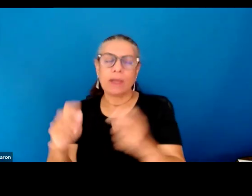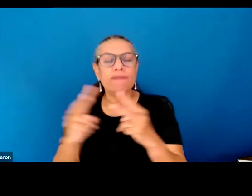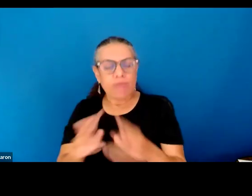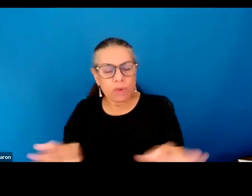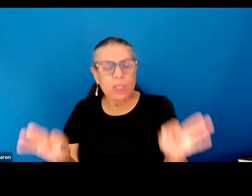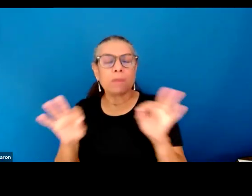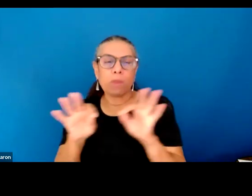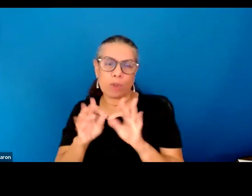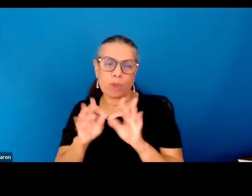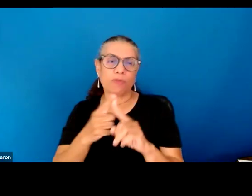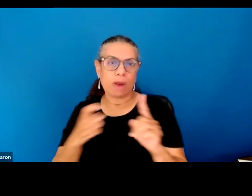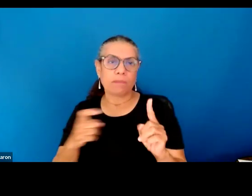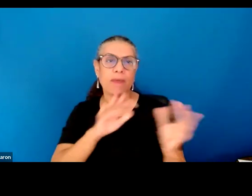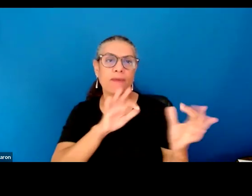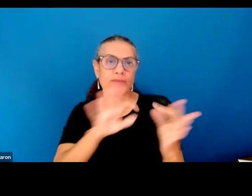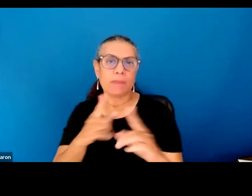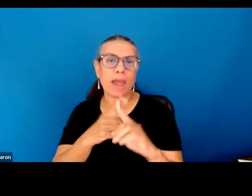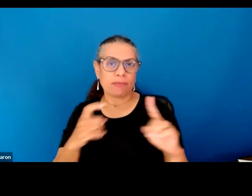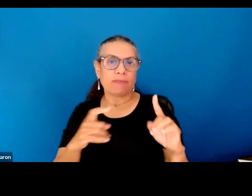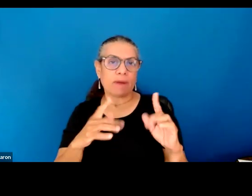in the responses.